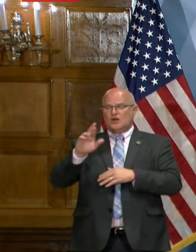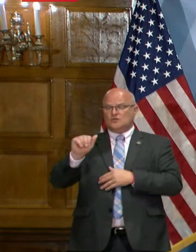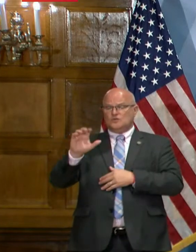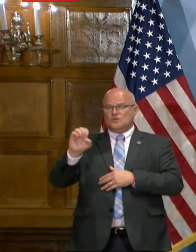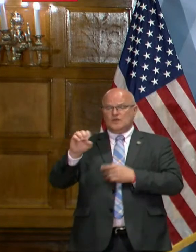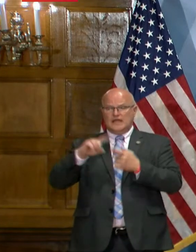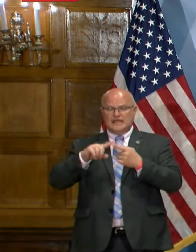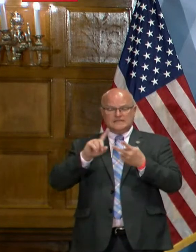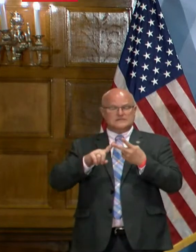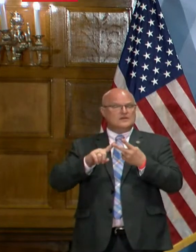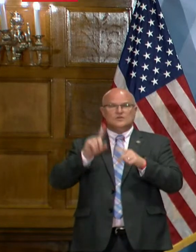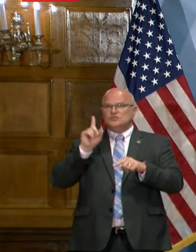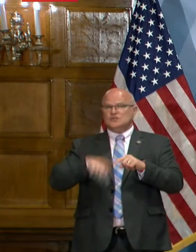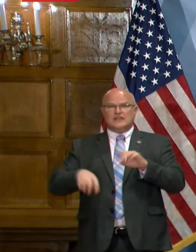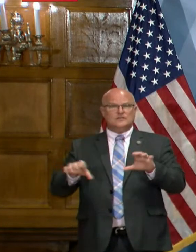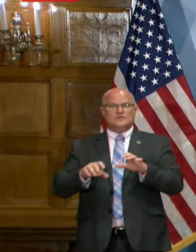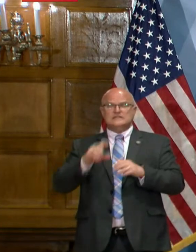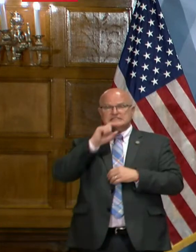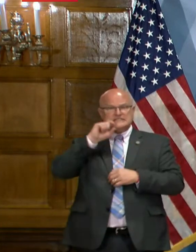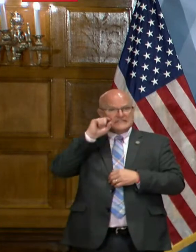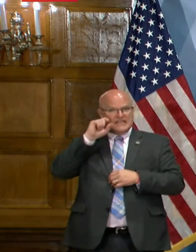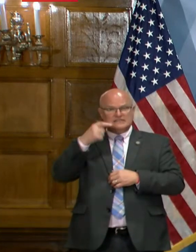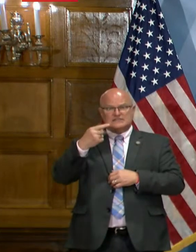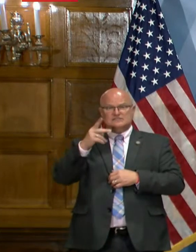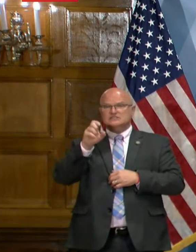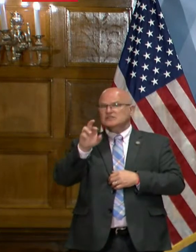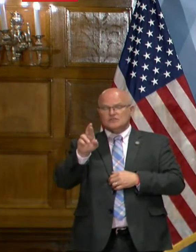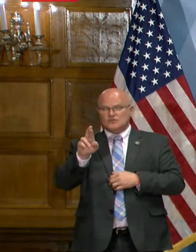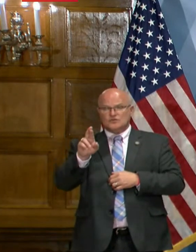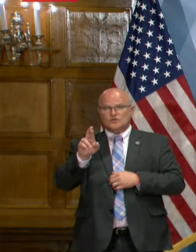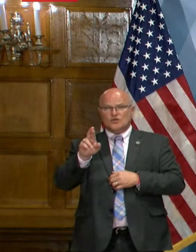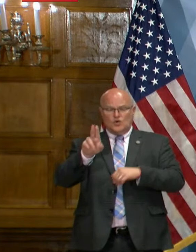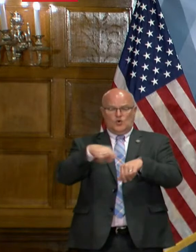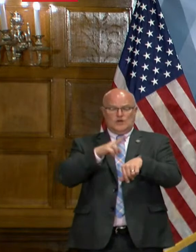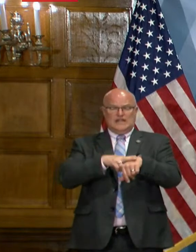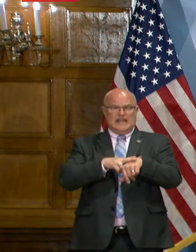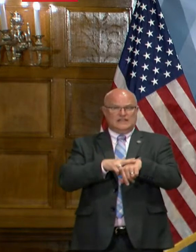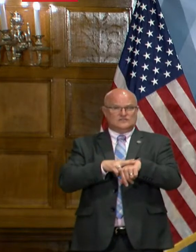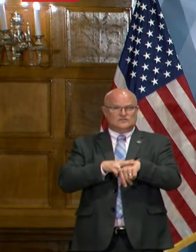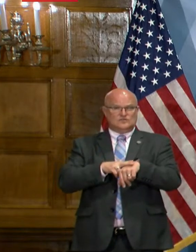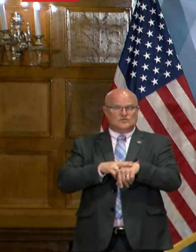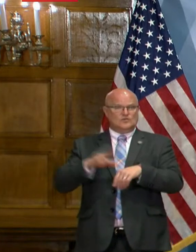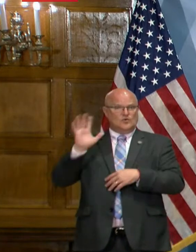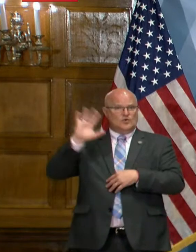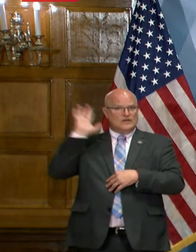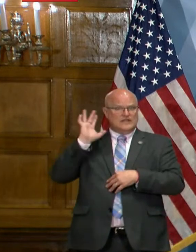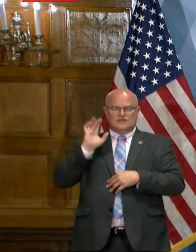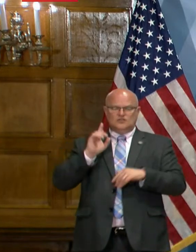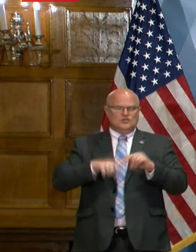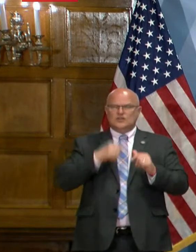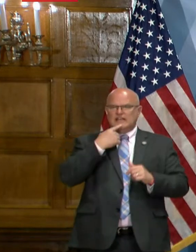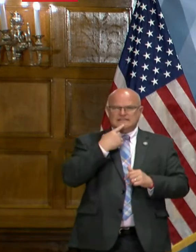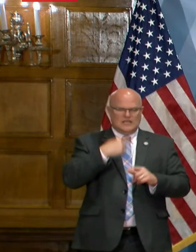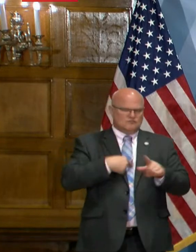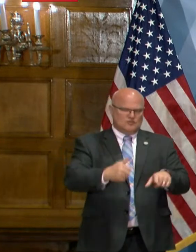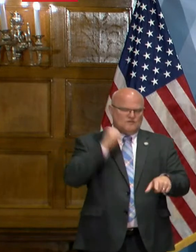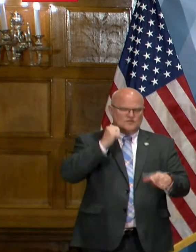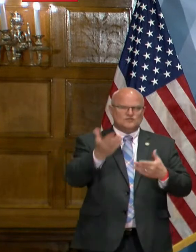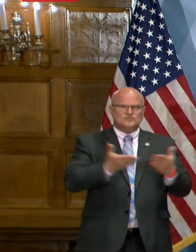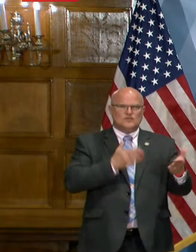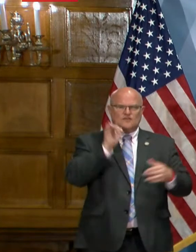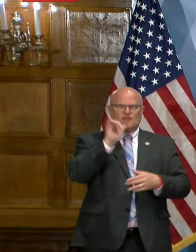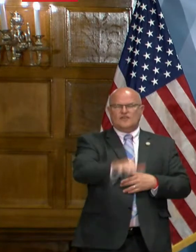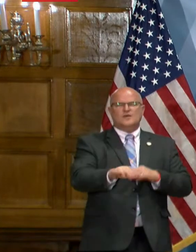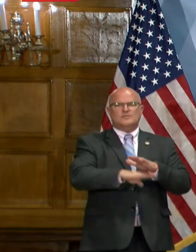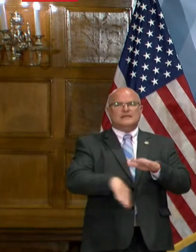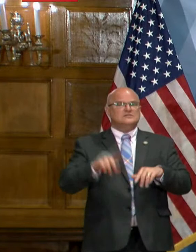you can't do it based upon sex or gender or national origin. You cannot say we're going to refuse service on